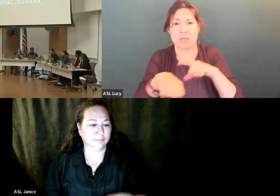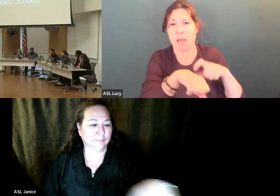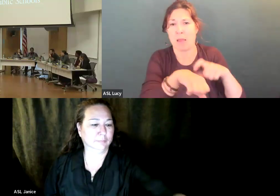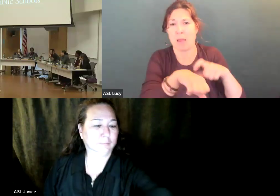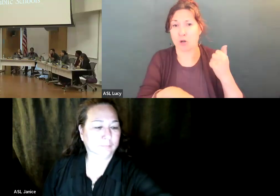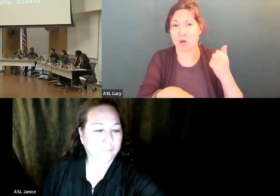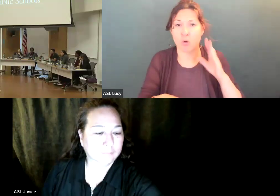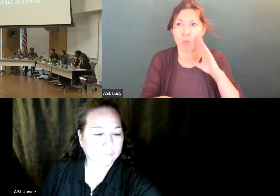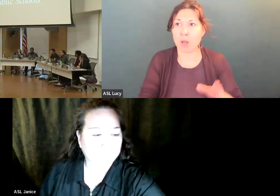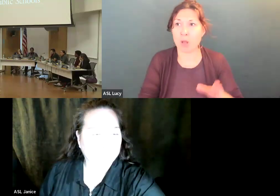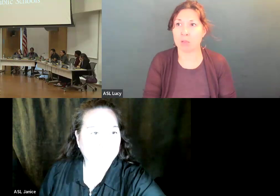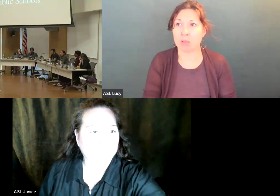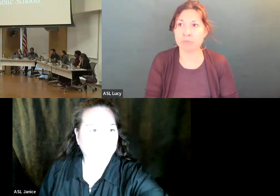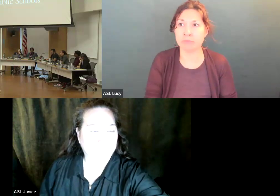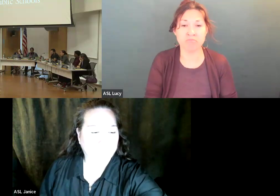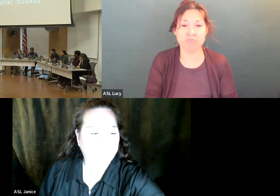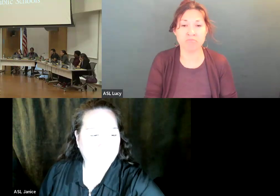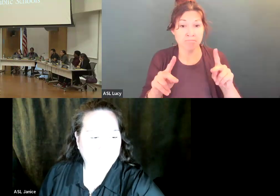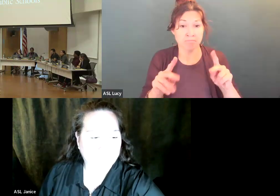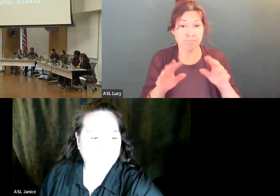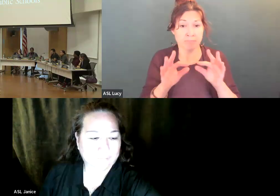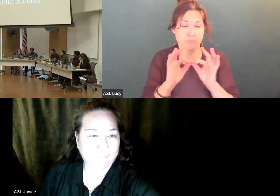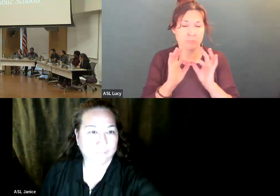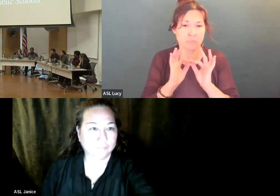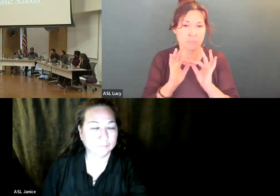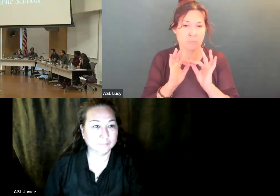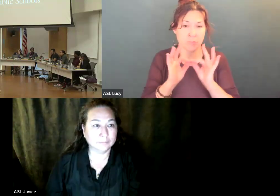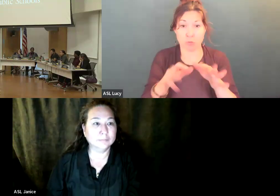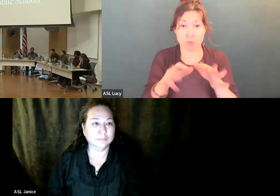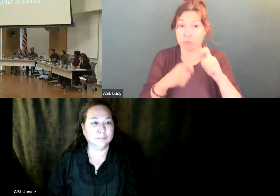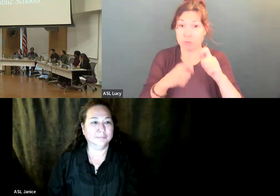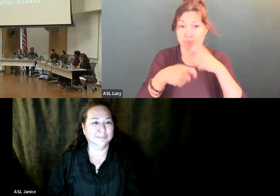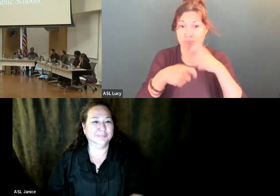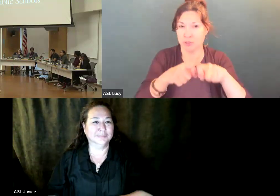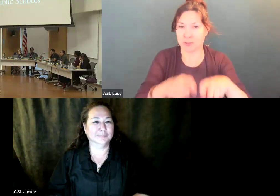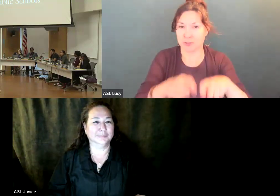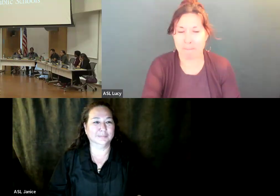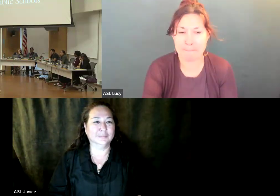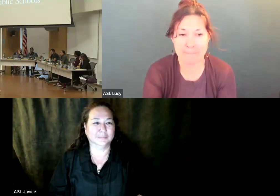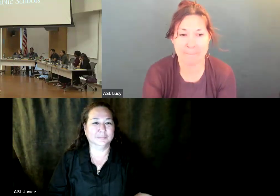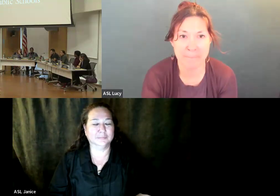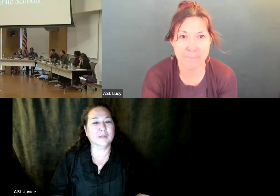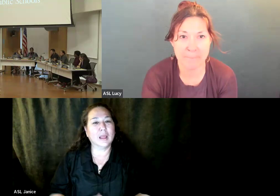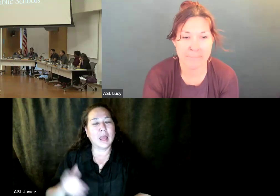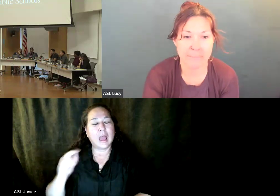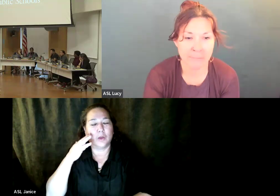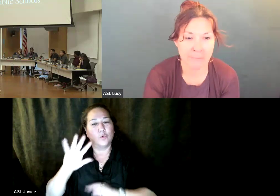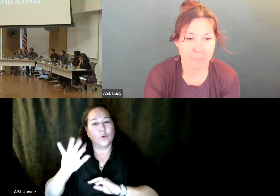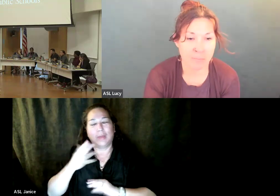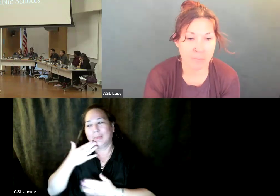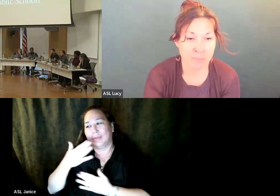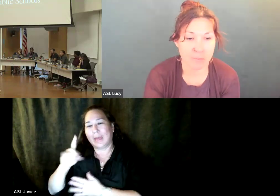requests, so I appreciate the effort that y'all putting in. And it seems like it's an added responsibility to the drivers,